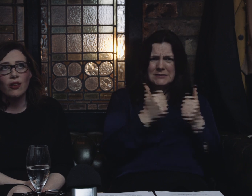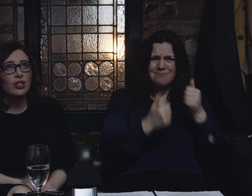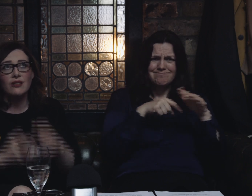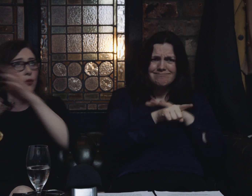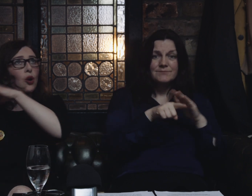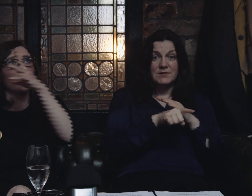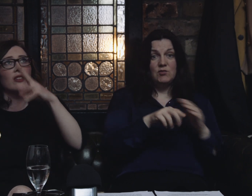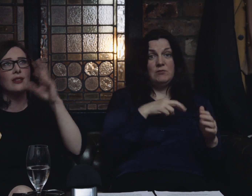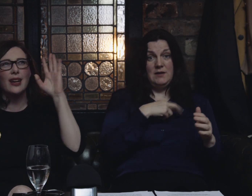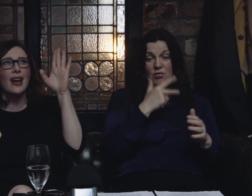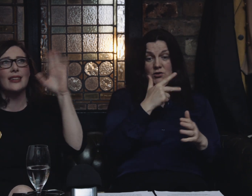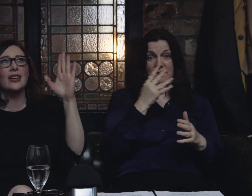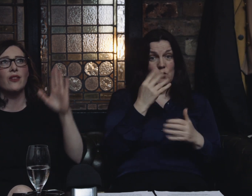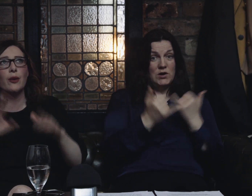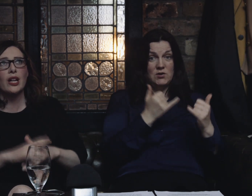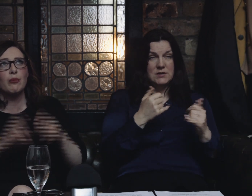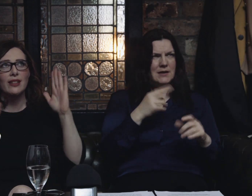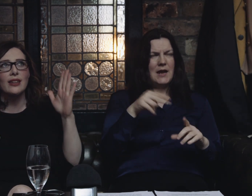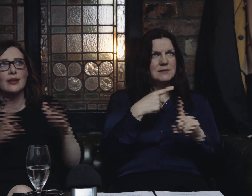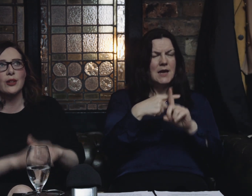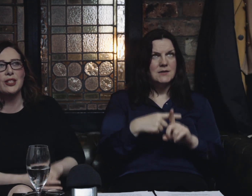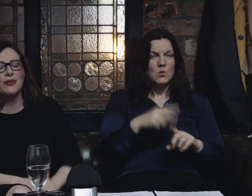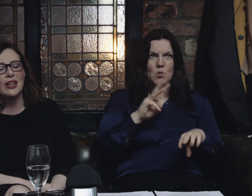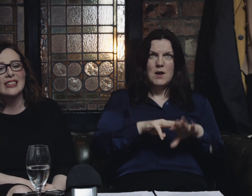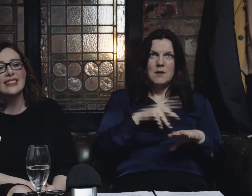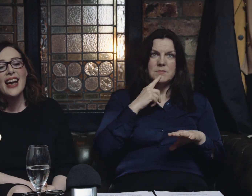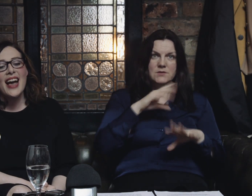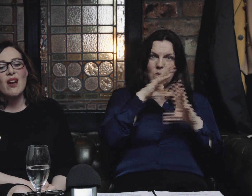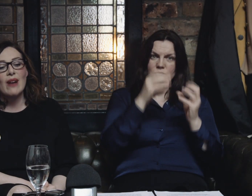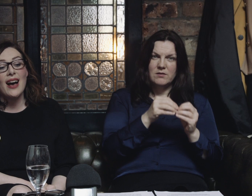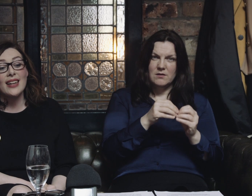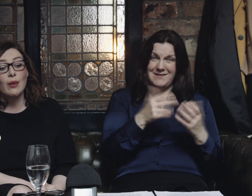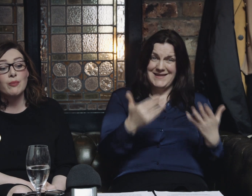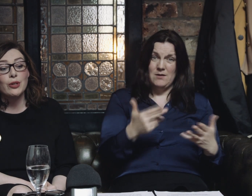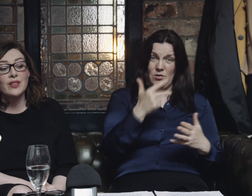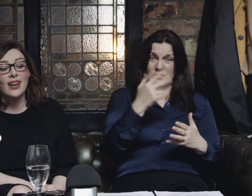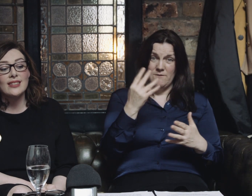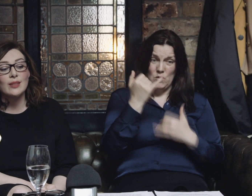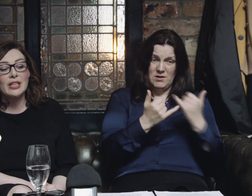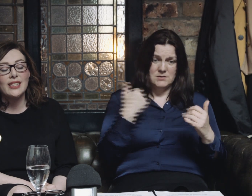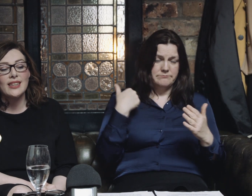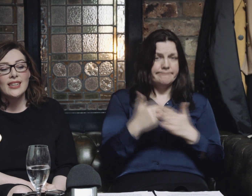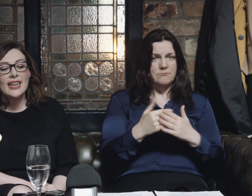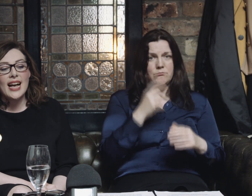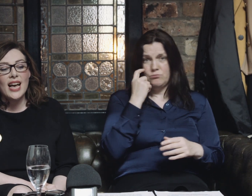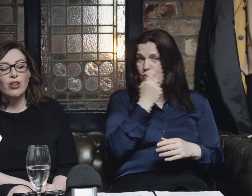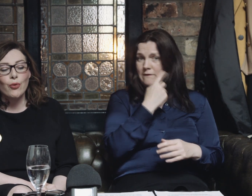subsequent 34 years, I can't add very well, but I think it's 34 years, has proven that to